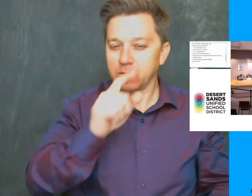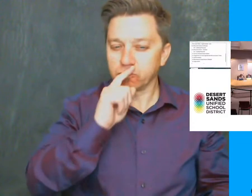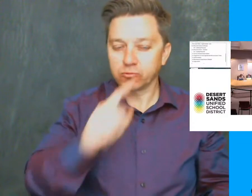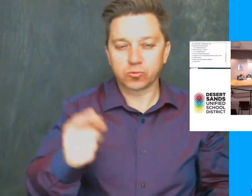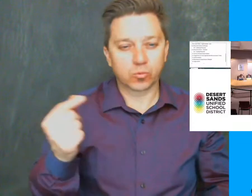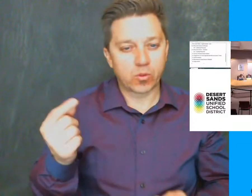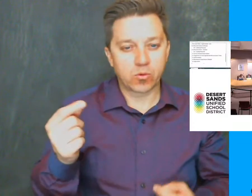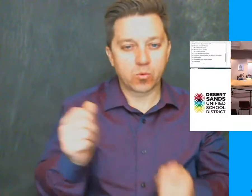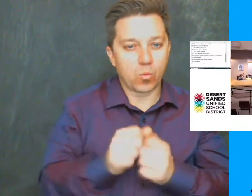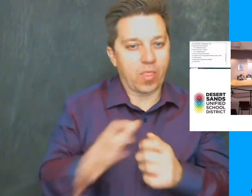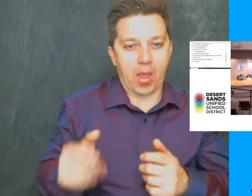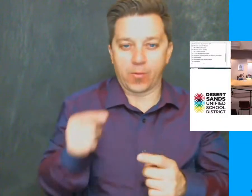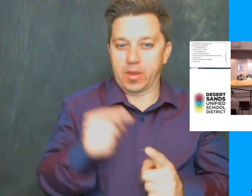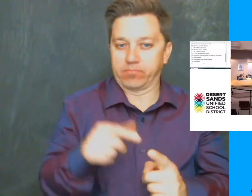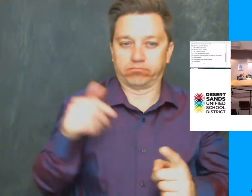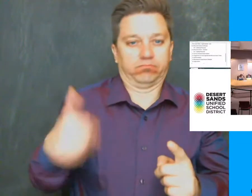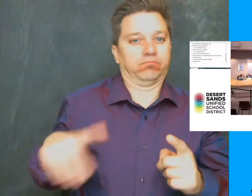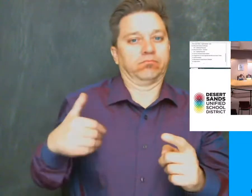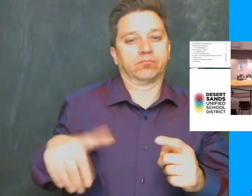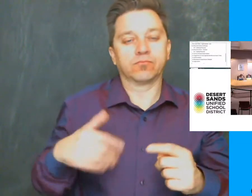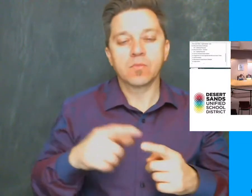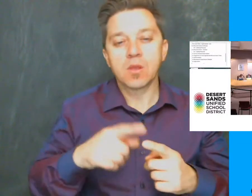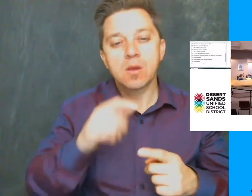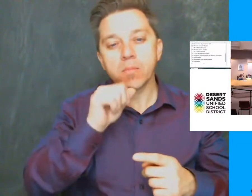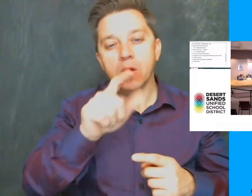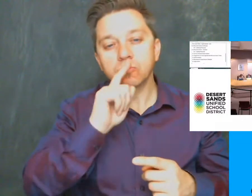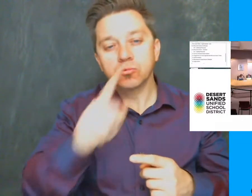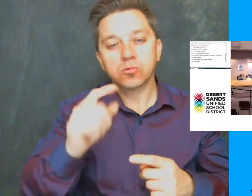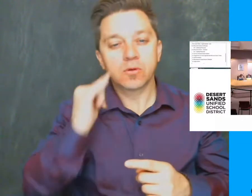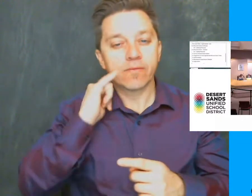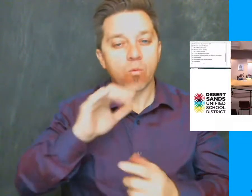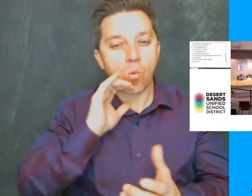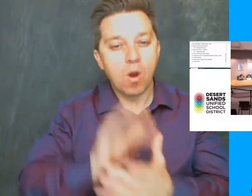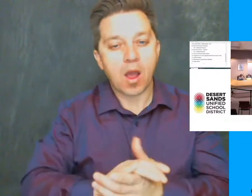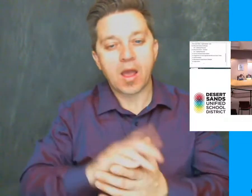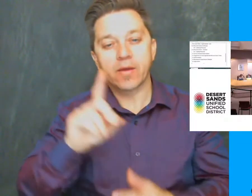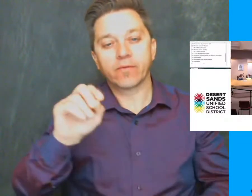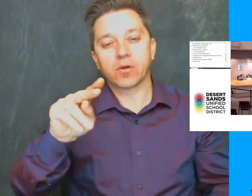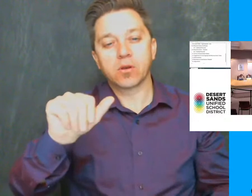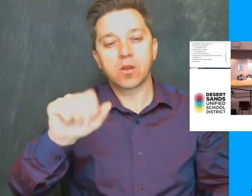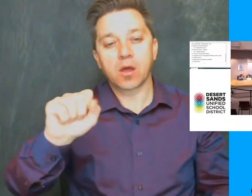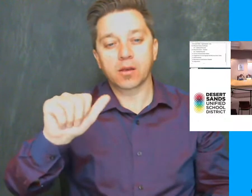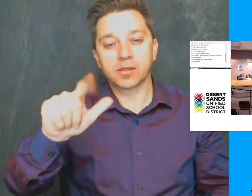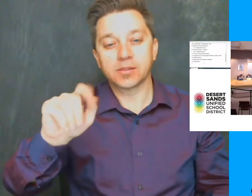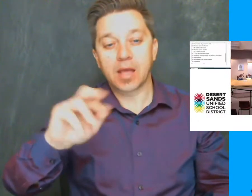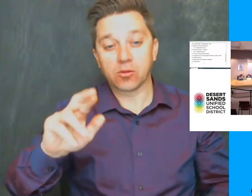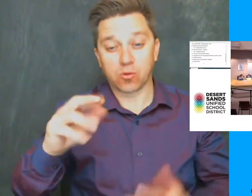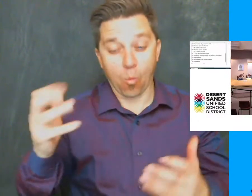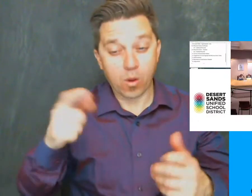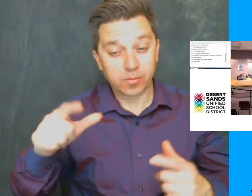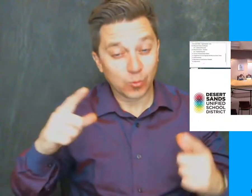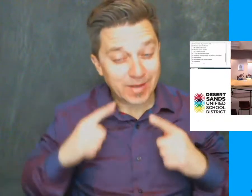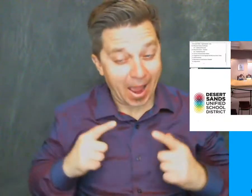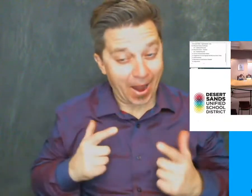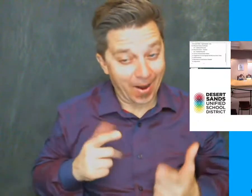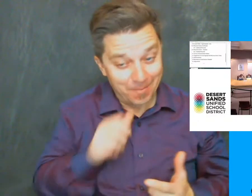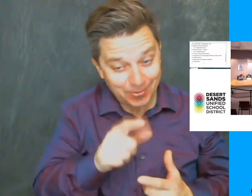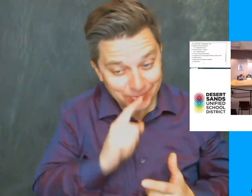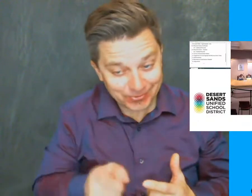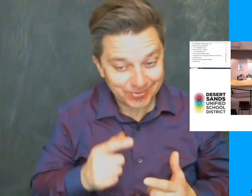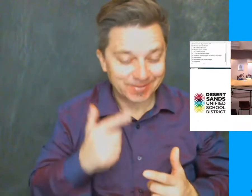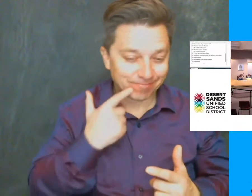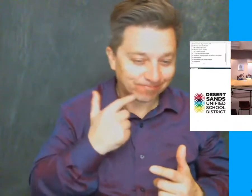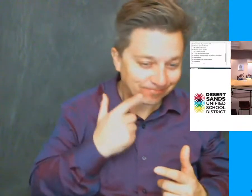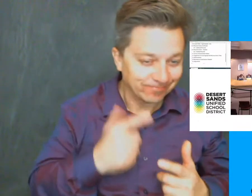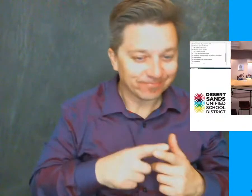going to do without him. And I'm not quite sure if his wife, Donna Salazar, does want him to retire. So this is a whole